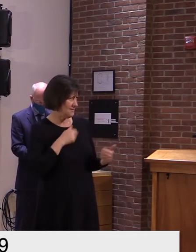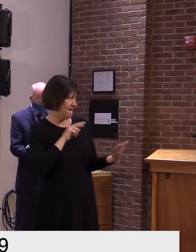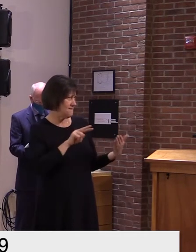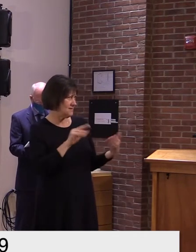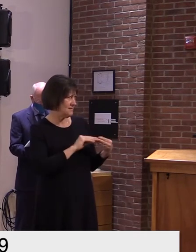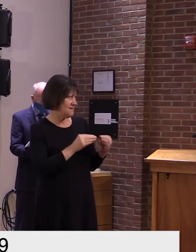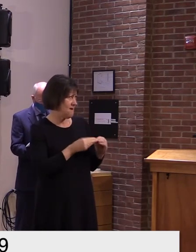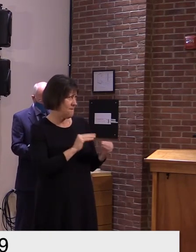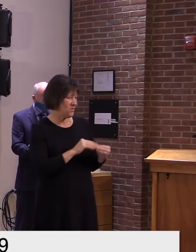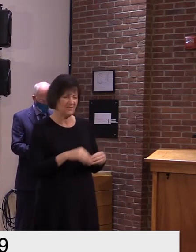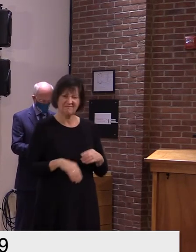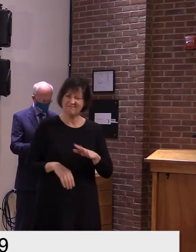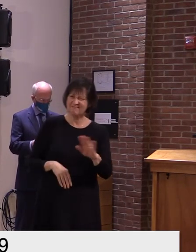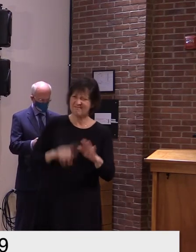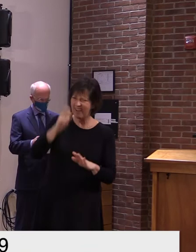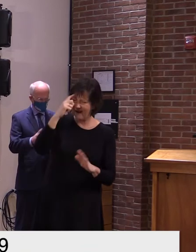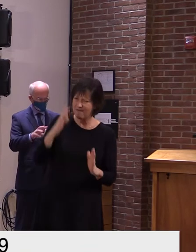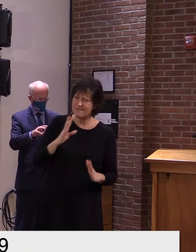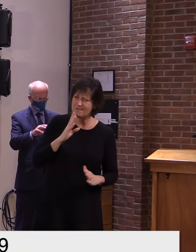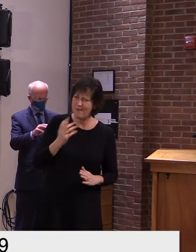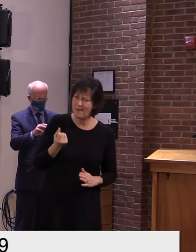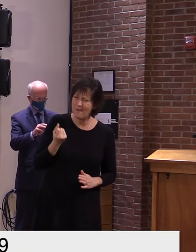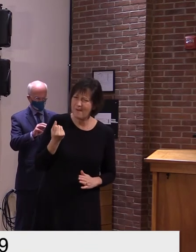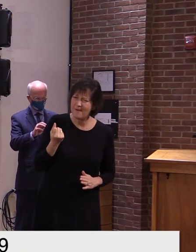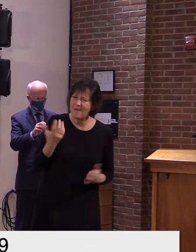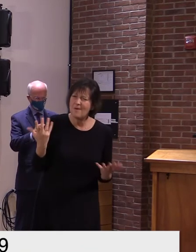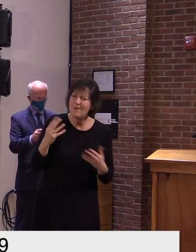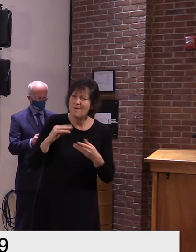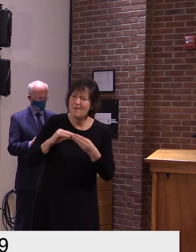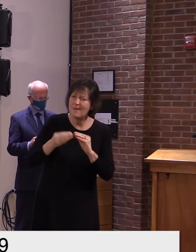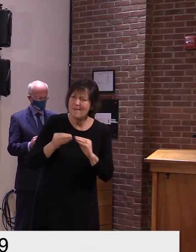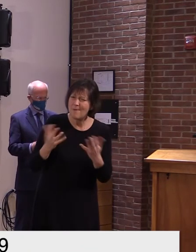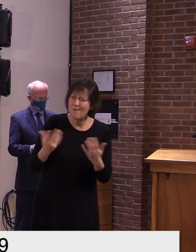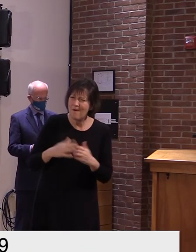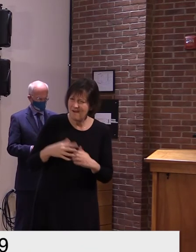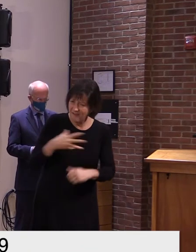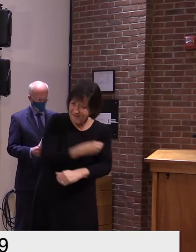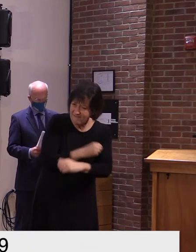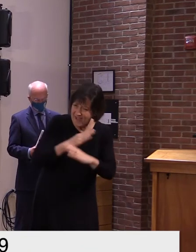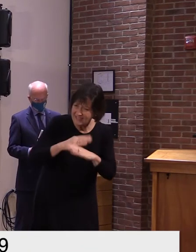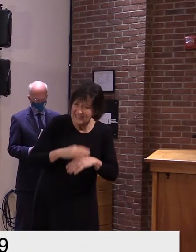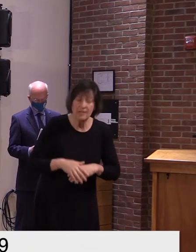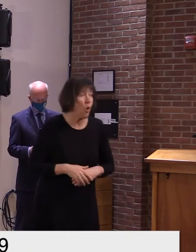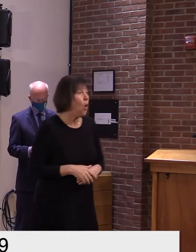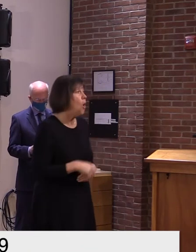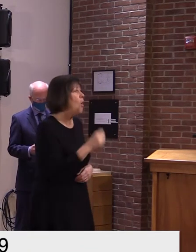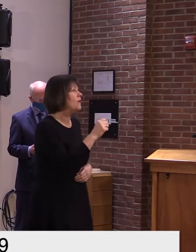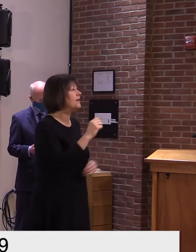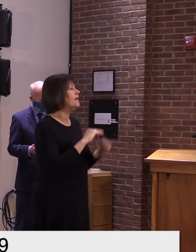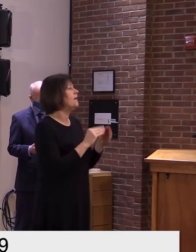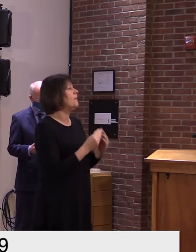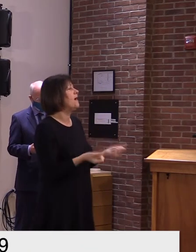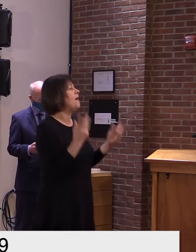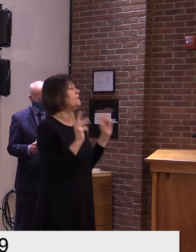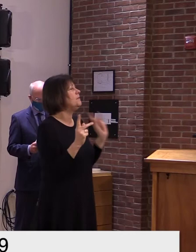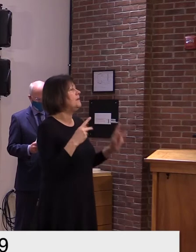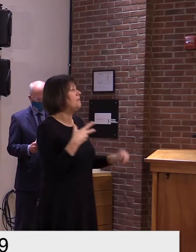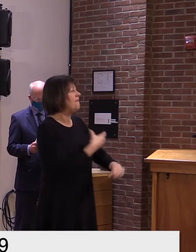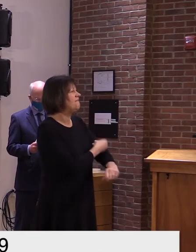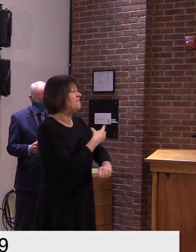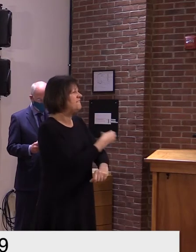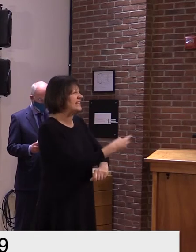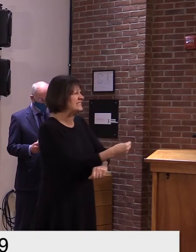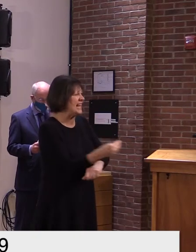the which? Are you talking about the vaccinations, Aaron? Yes, the vaccinations, like the number of